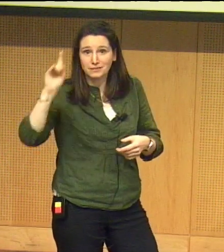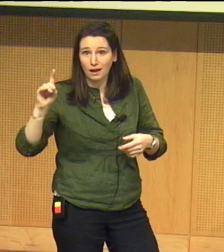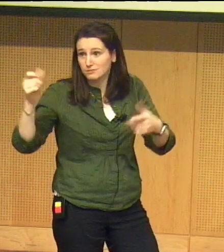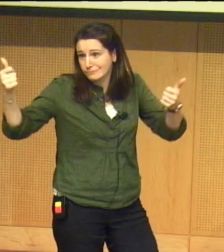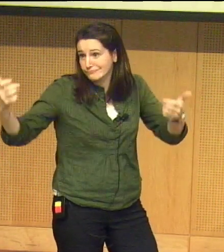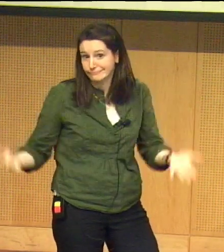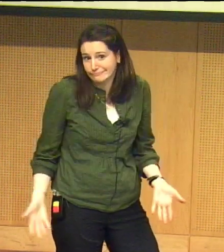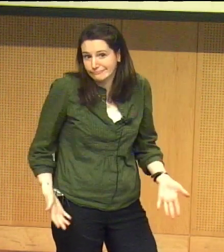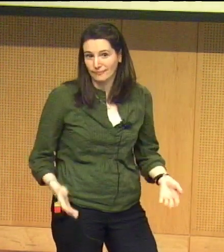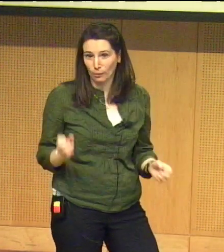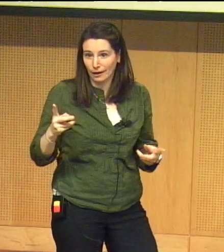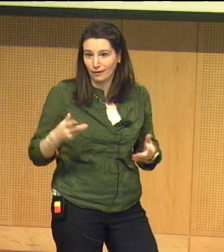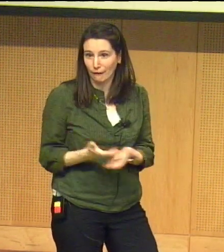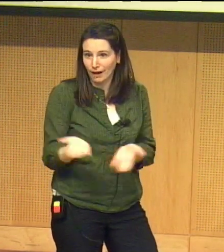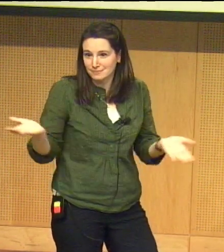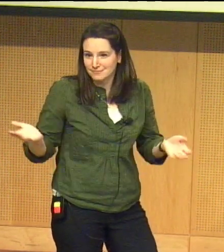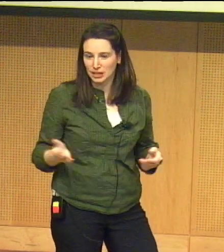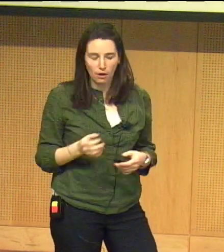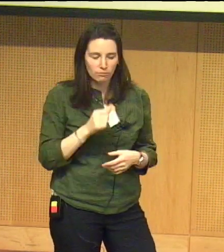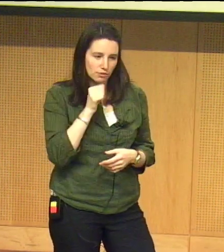great. Whatever.